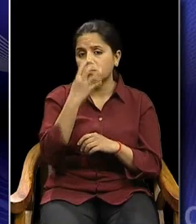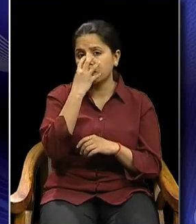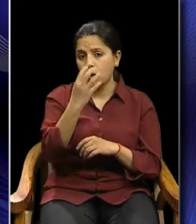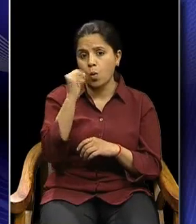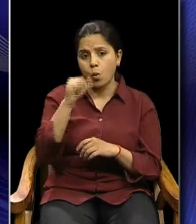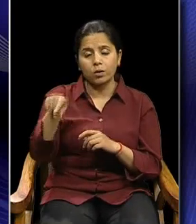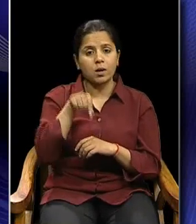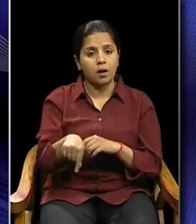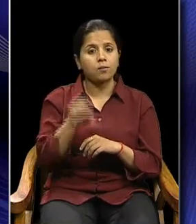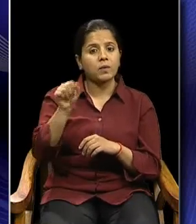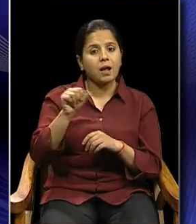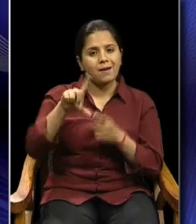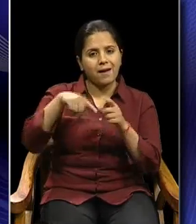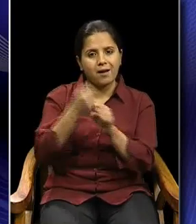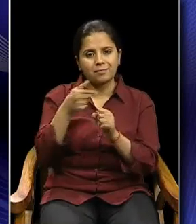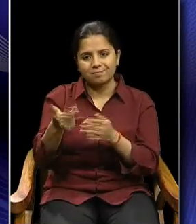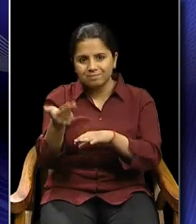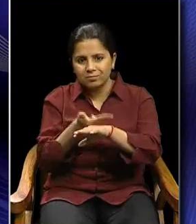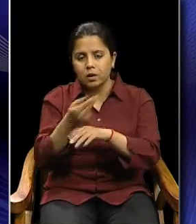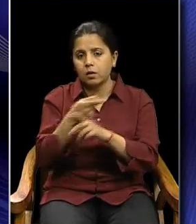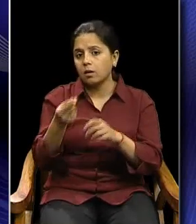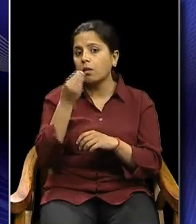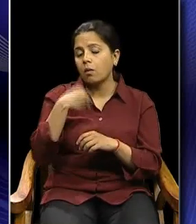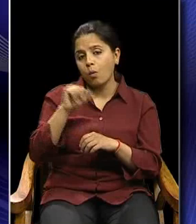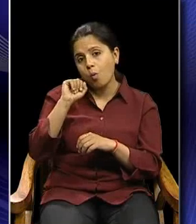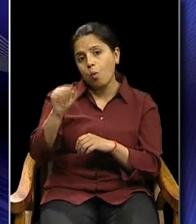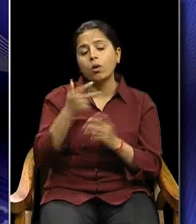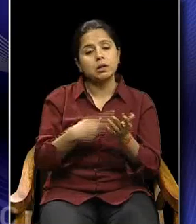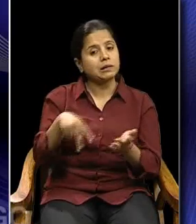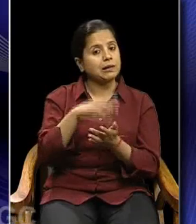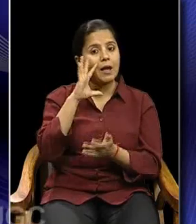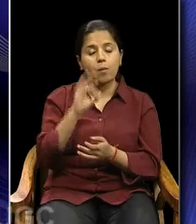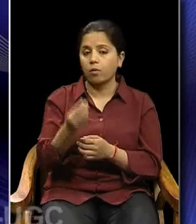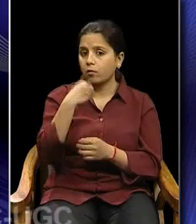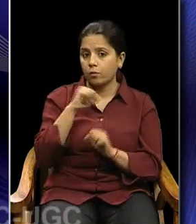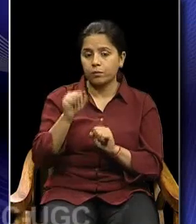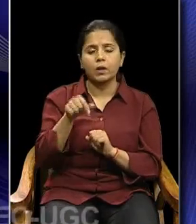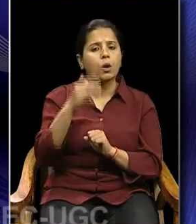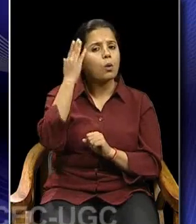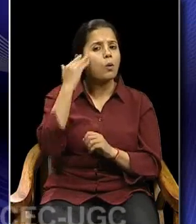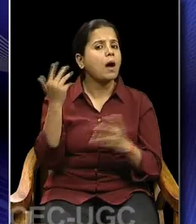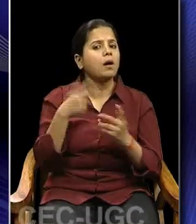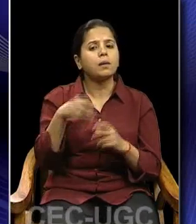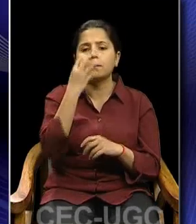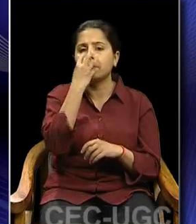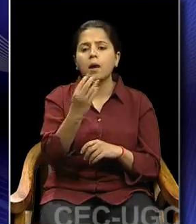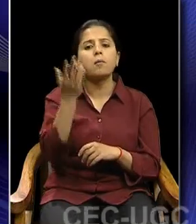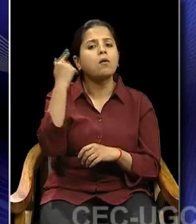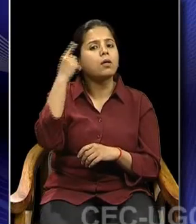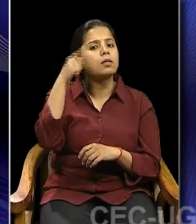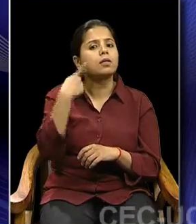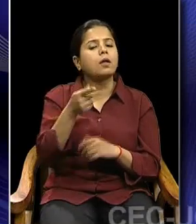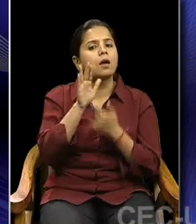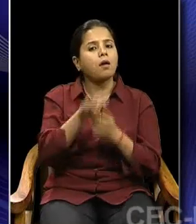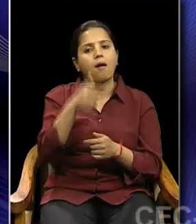and Americans on the occasion of Easter. And this is because the pig was considered a symbol